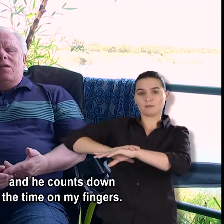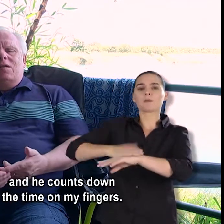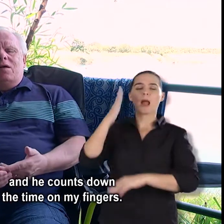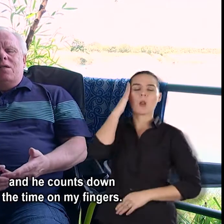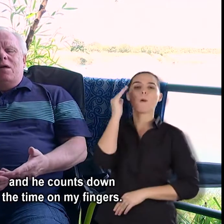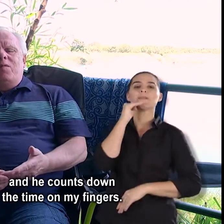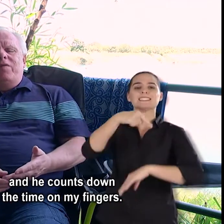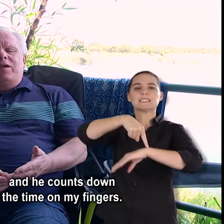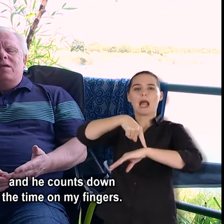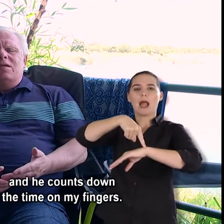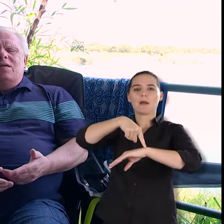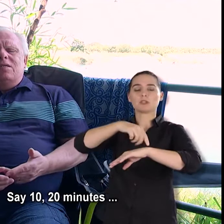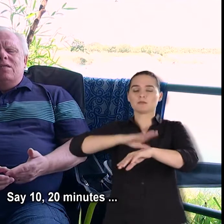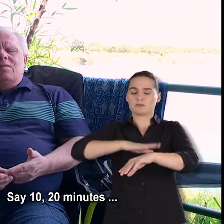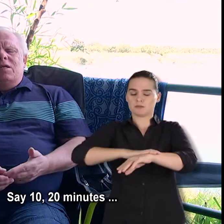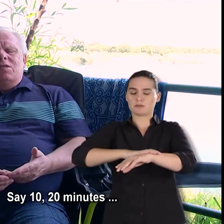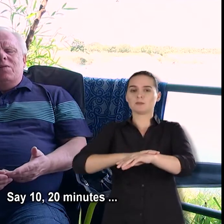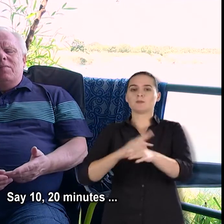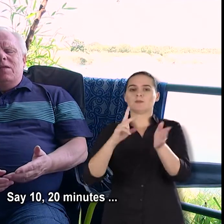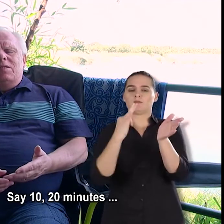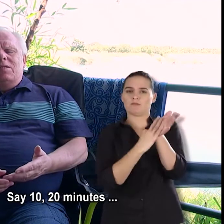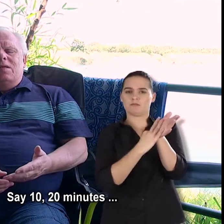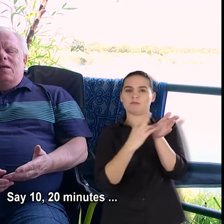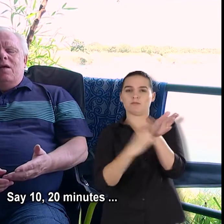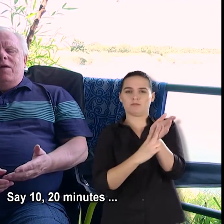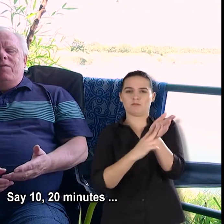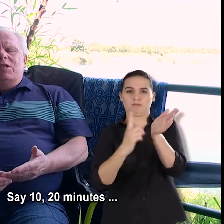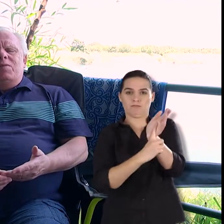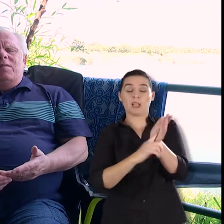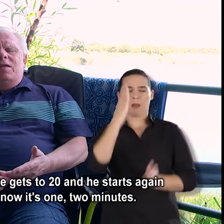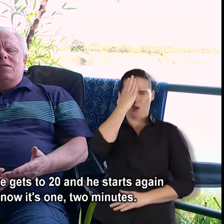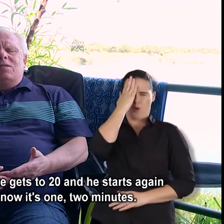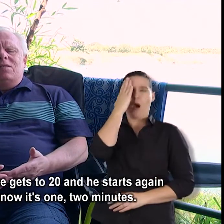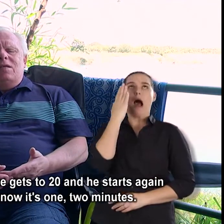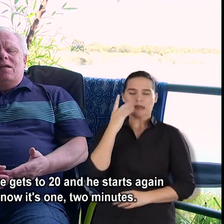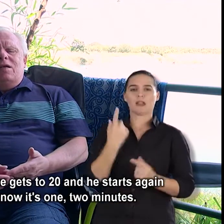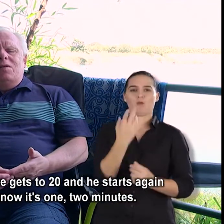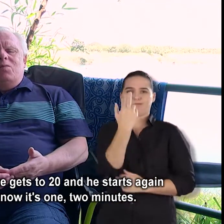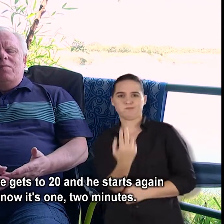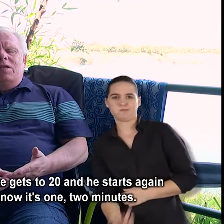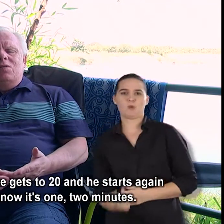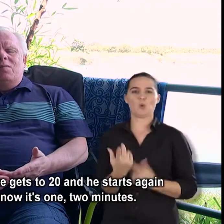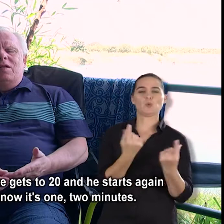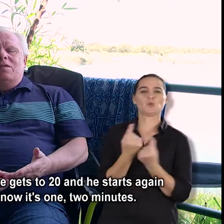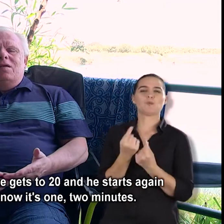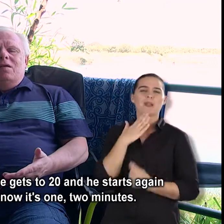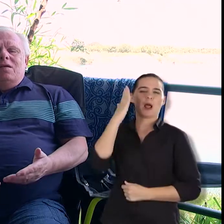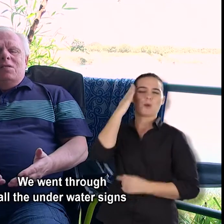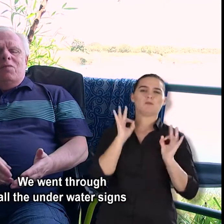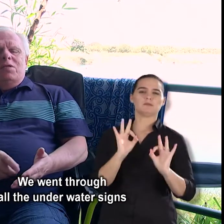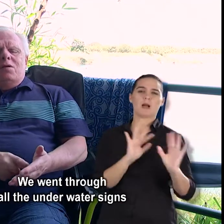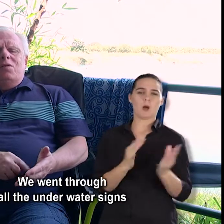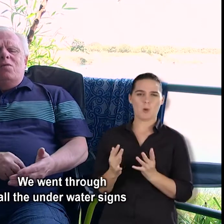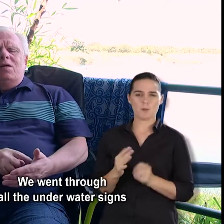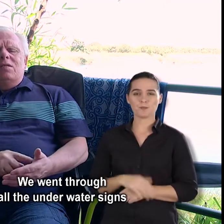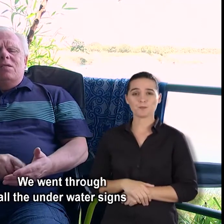and he'll count down the time on my fingers. Say 10 minutes, 20 minutes. When he's 20 minutes, he starts again, and I know it's 1 minute, 2 minutes.